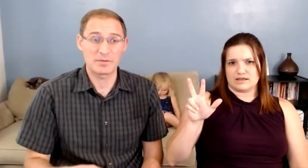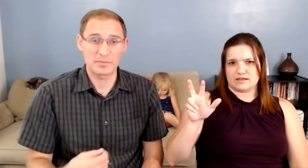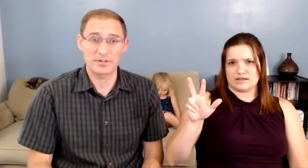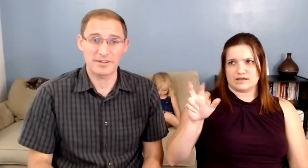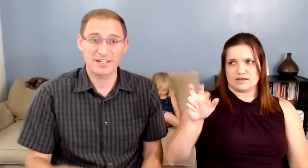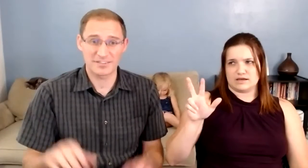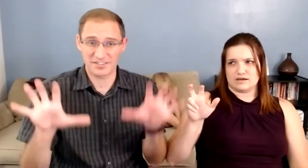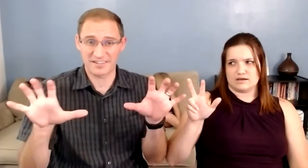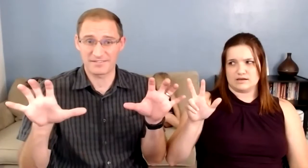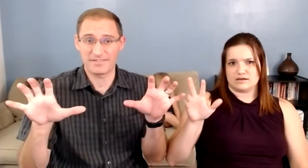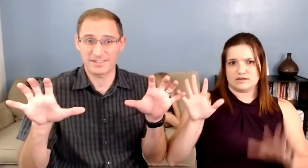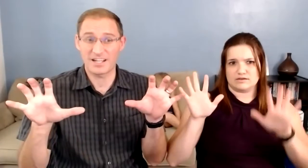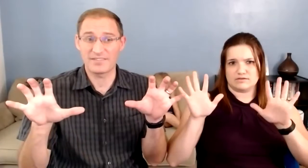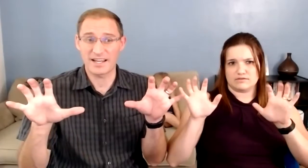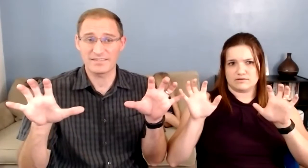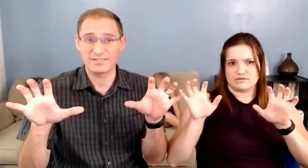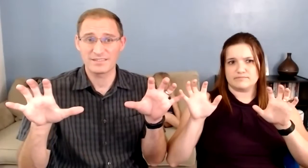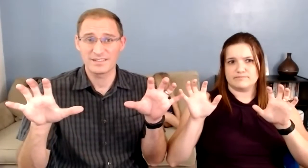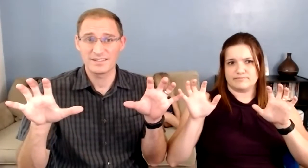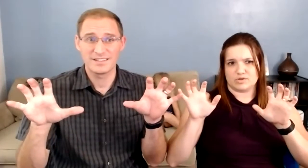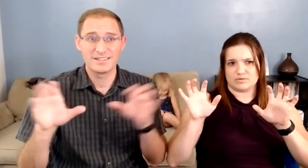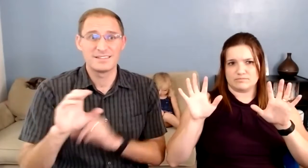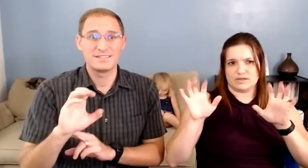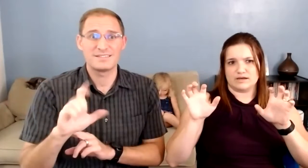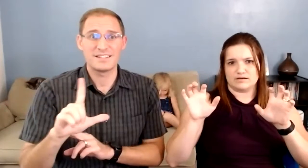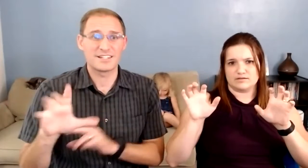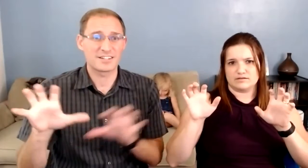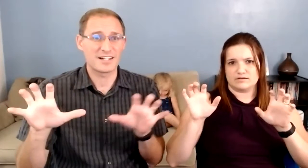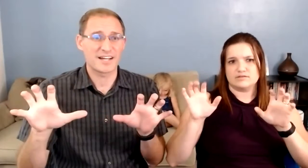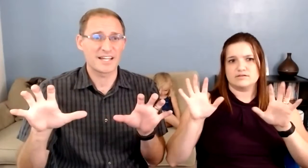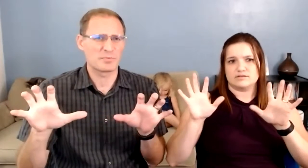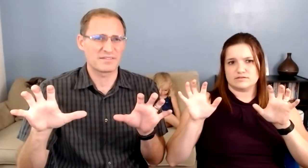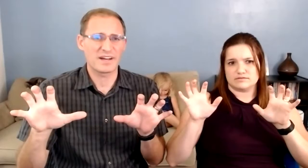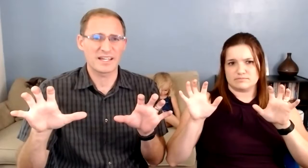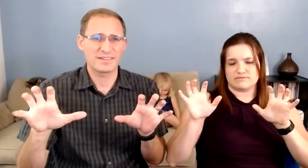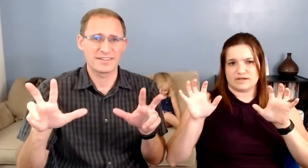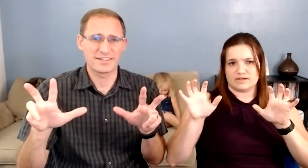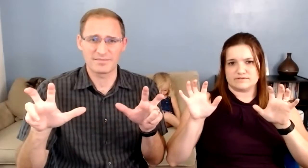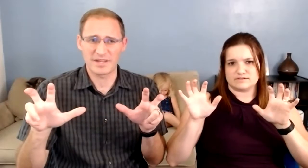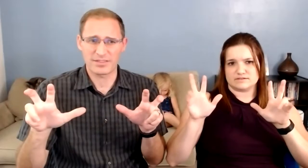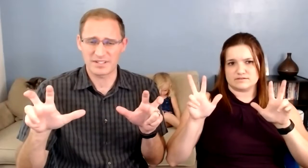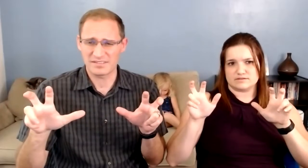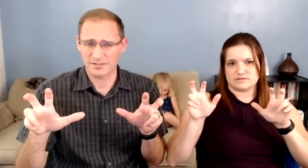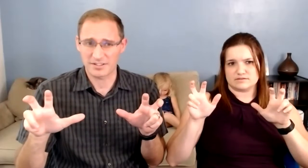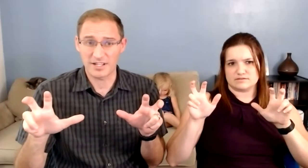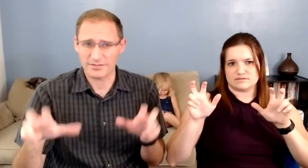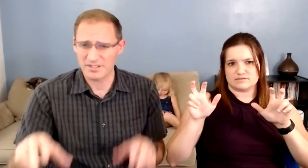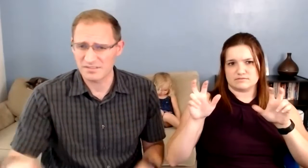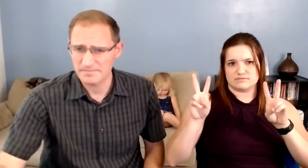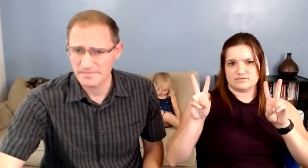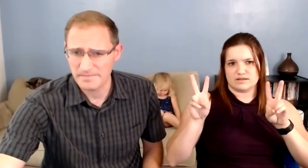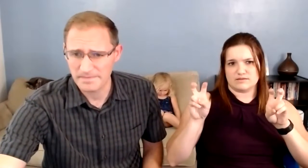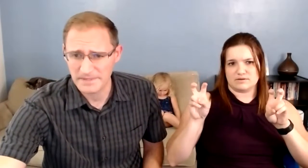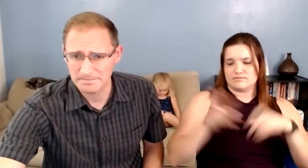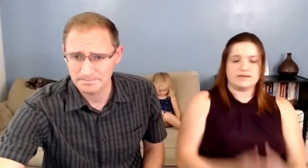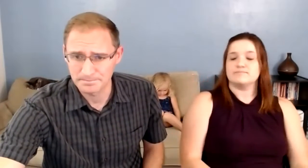I'm remembering right, because Yeah. there's like claw 5, or yeah. CL claw 5 or bent 5, Bent and then you 5. have bent 3s or claw 3s.